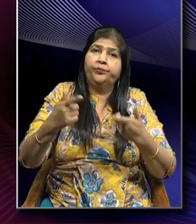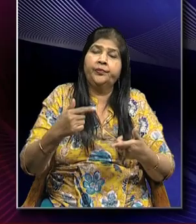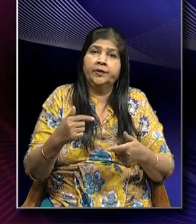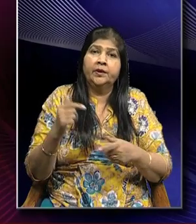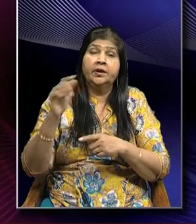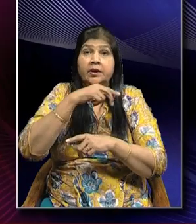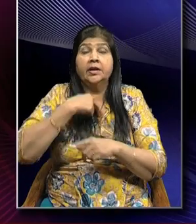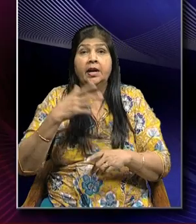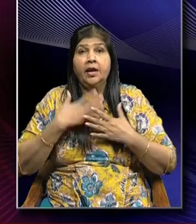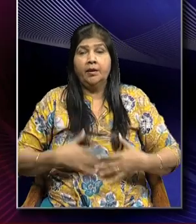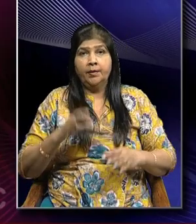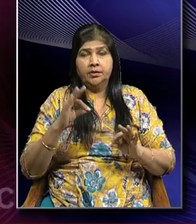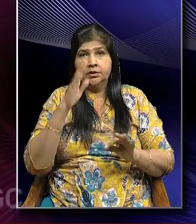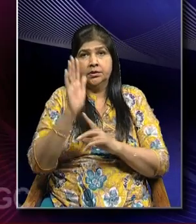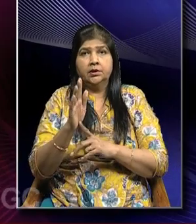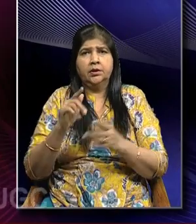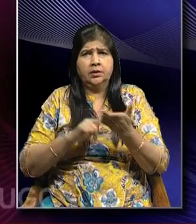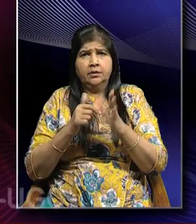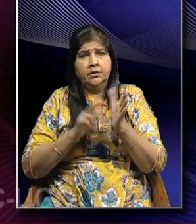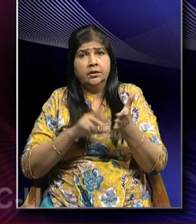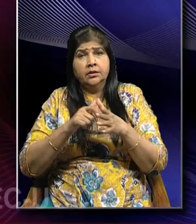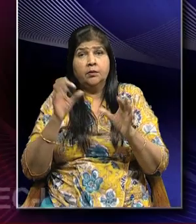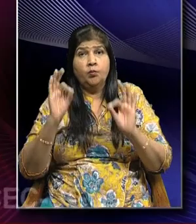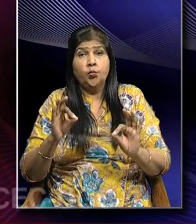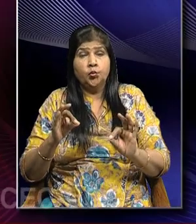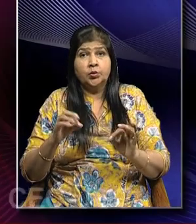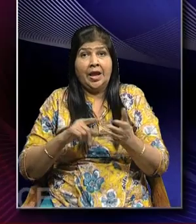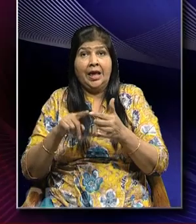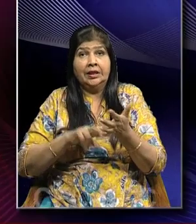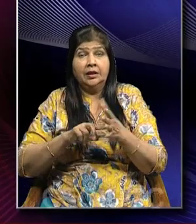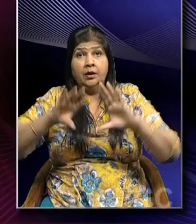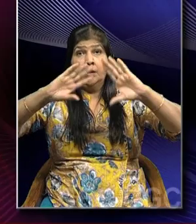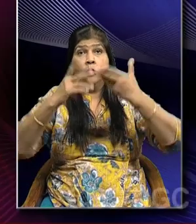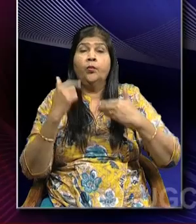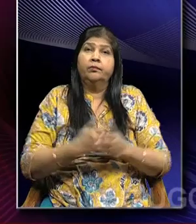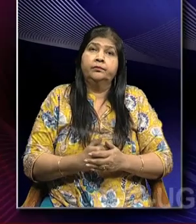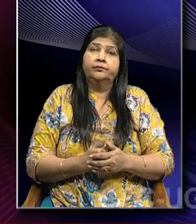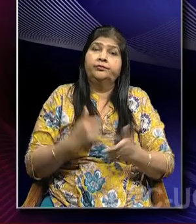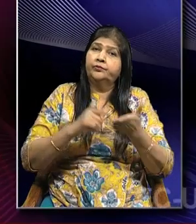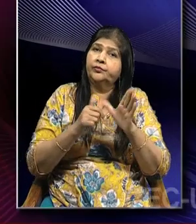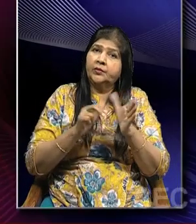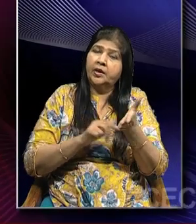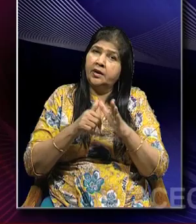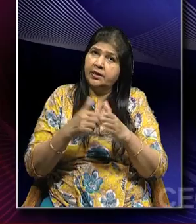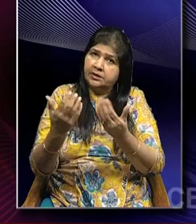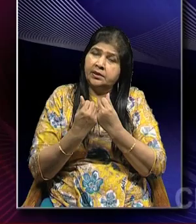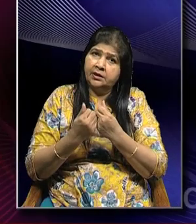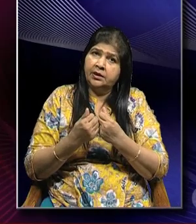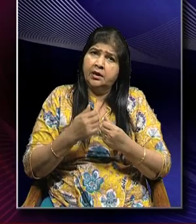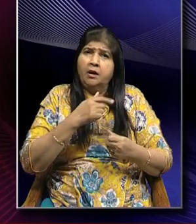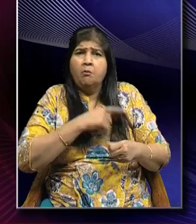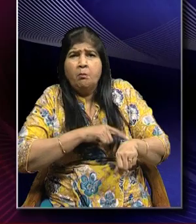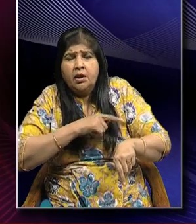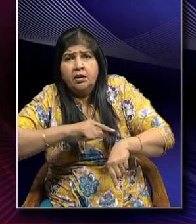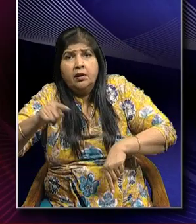image. We do say that Tata is one of the most ethical company in the world. So Tata has taken decades and